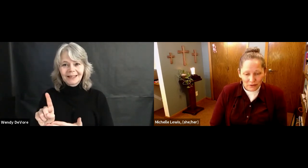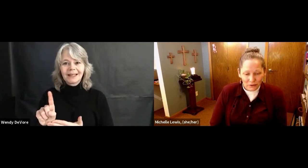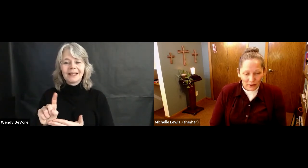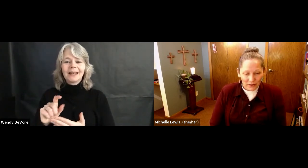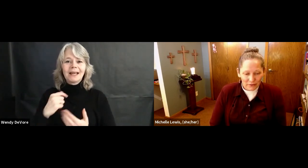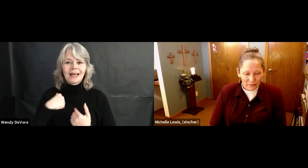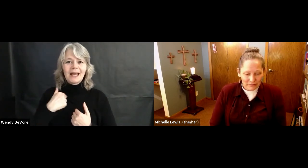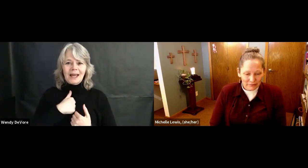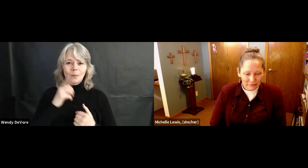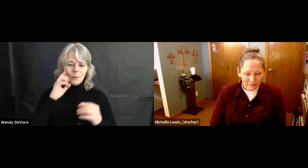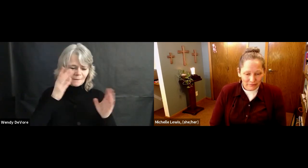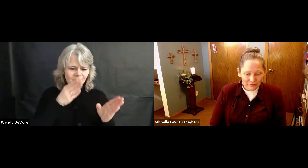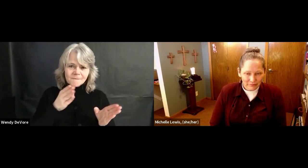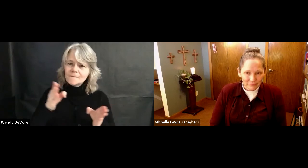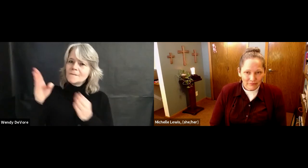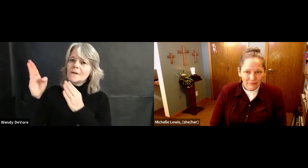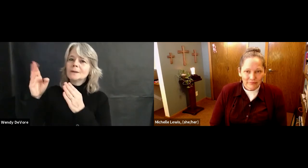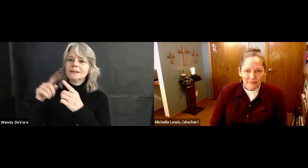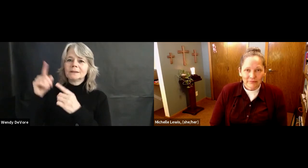to the Lord.